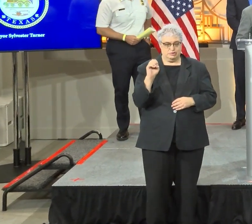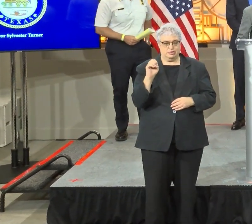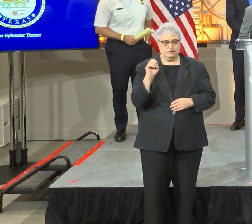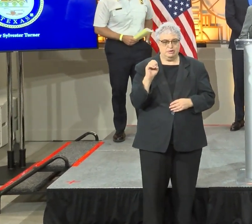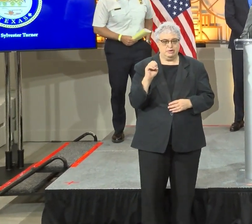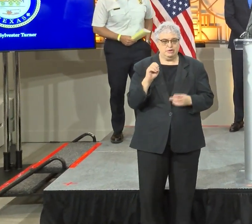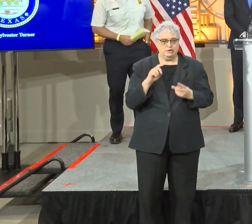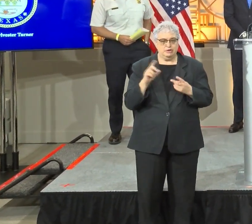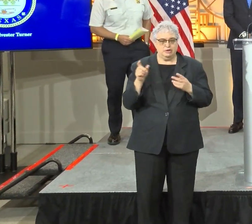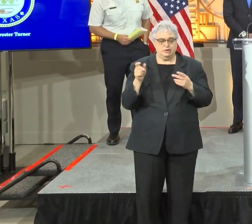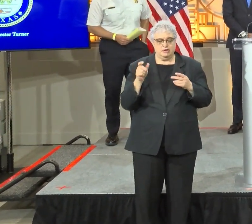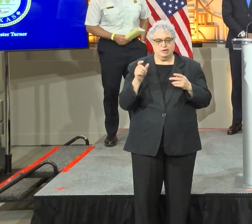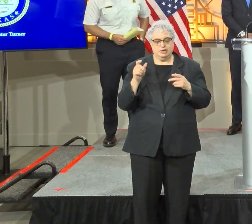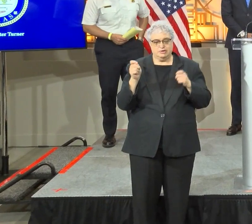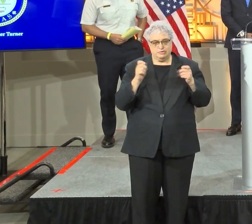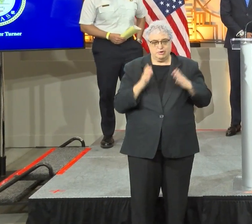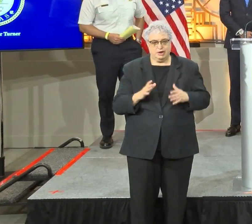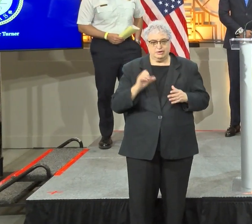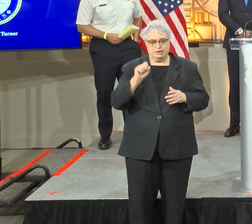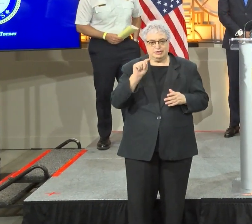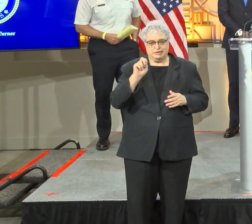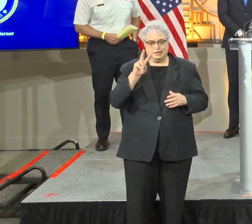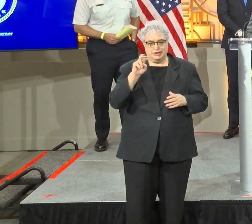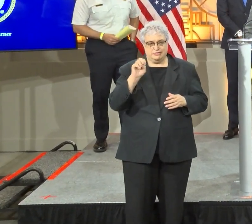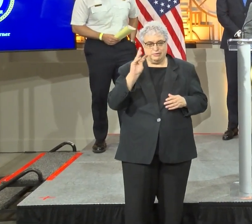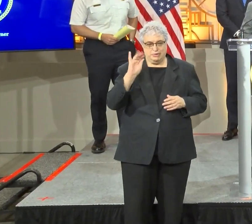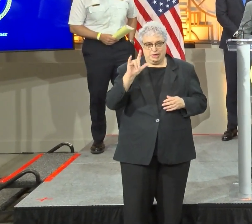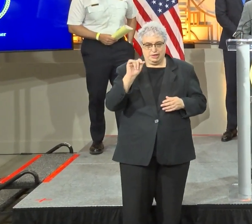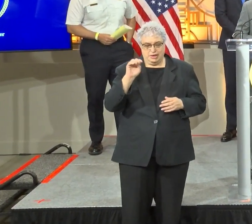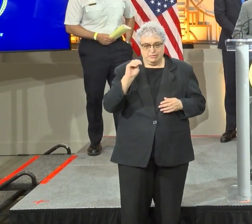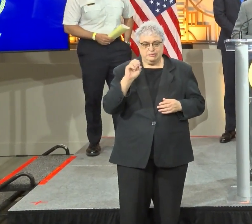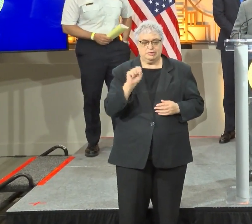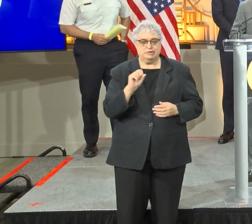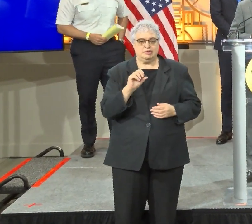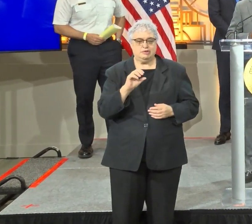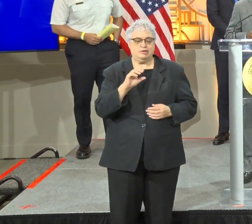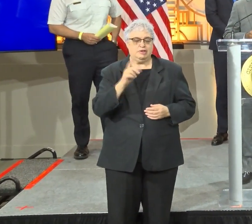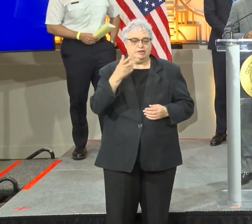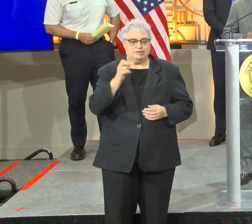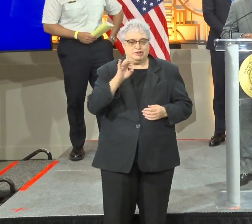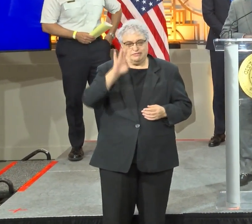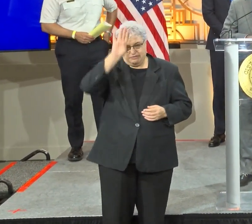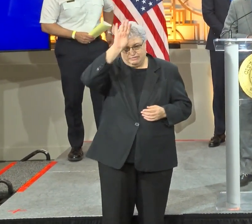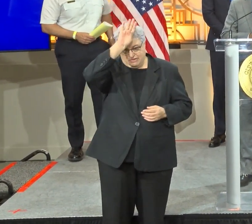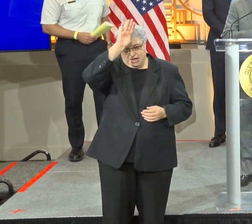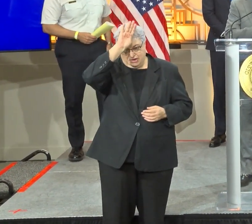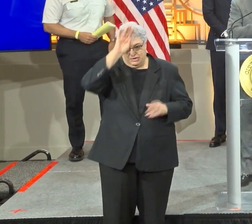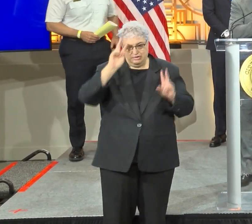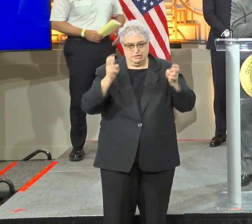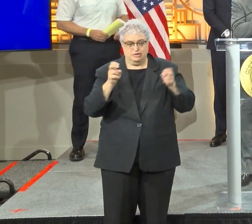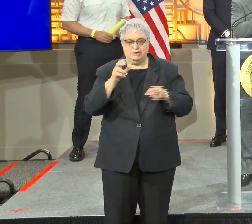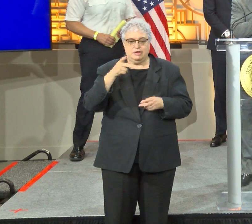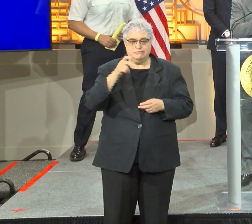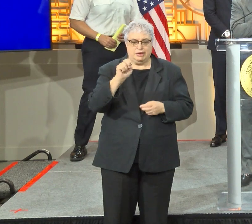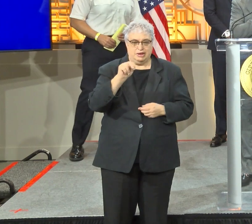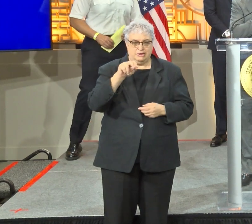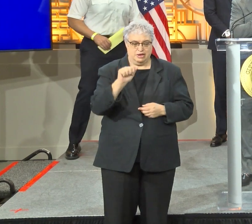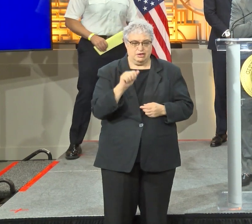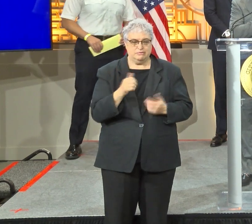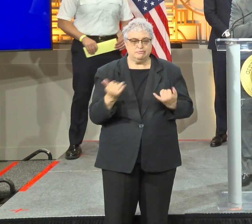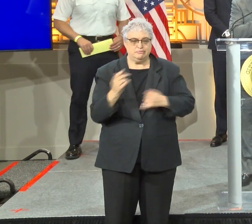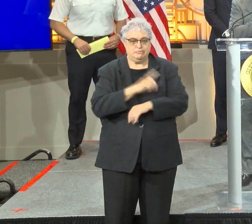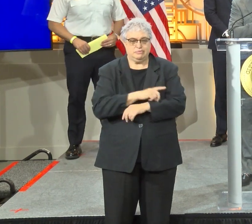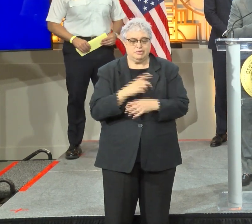me, Director Steve Williams, Chief Pena with the Fire Department, that's with me today. Today, the